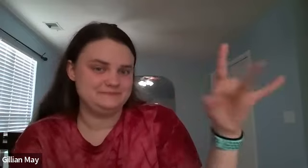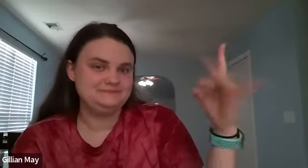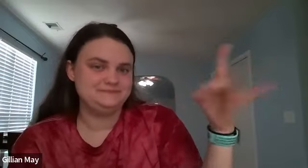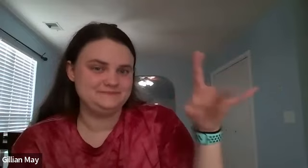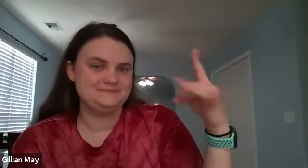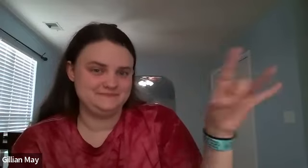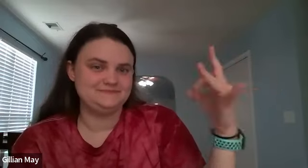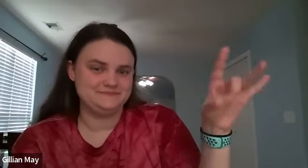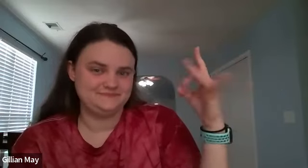18.